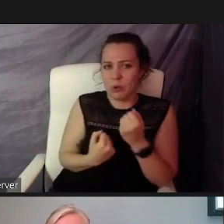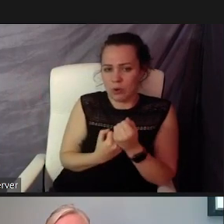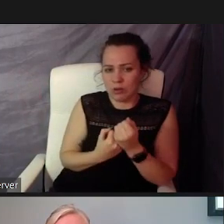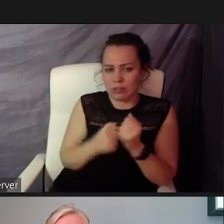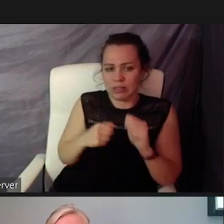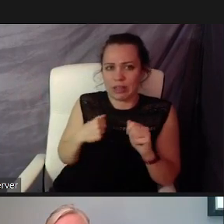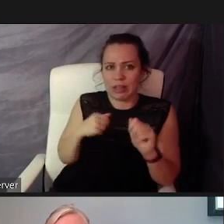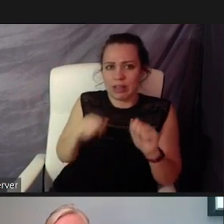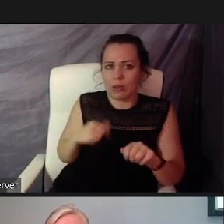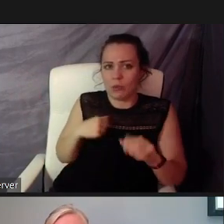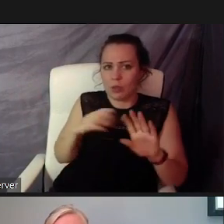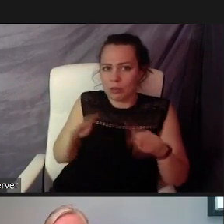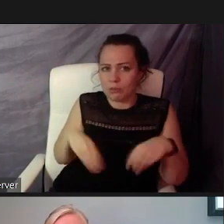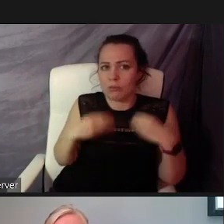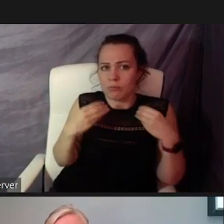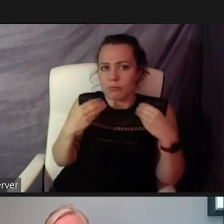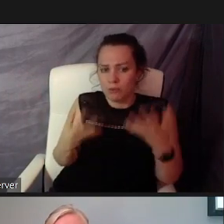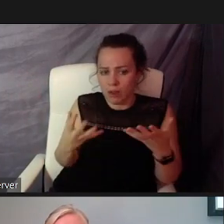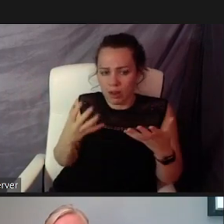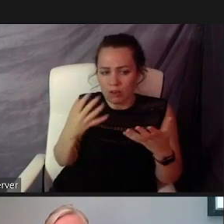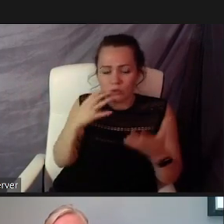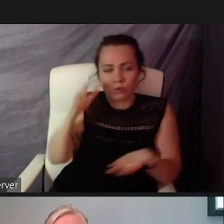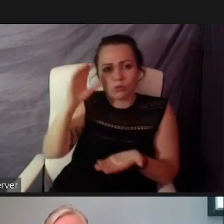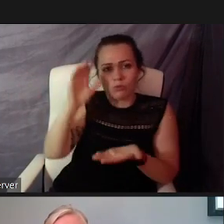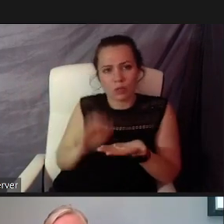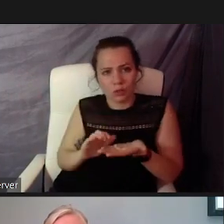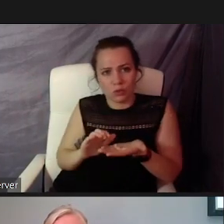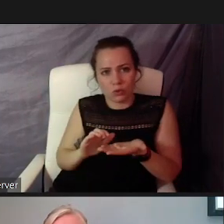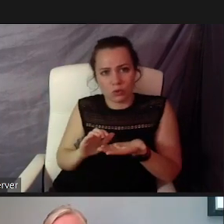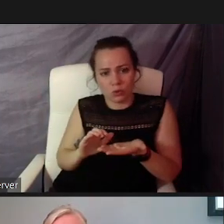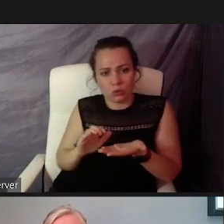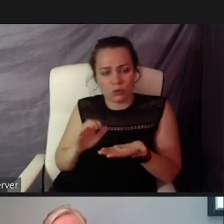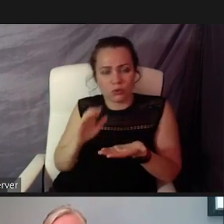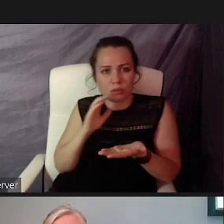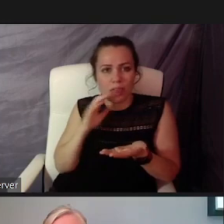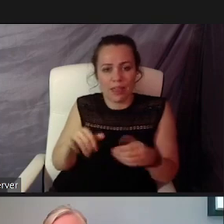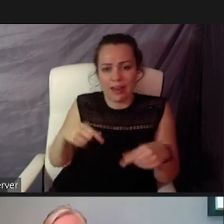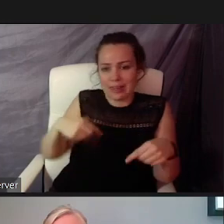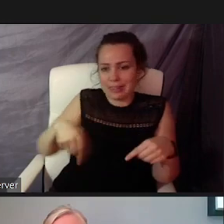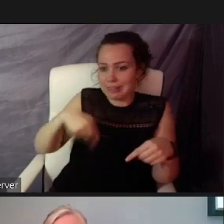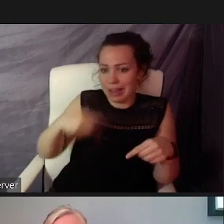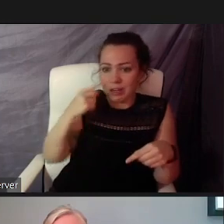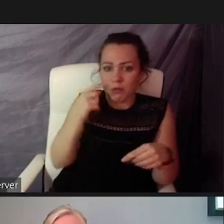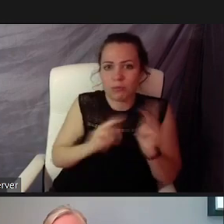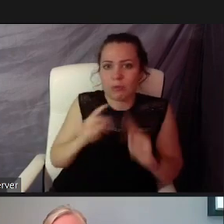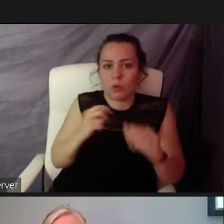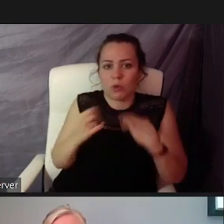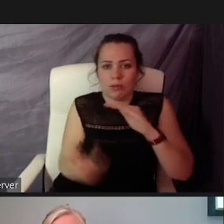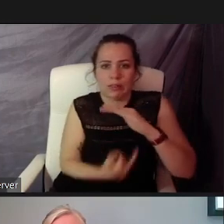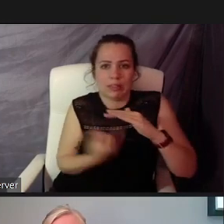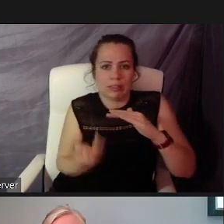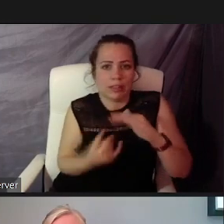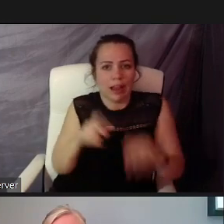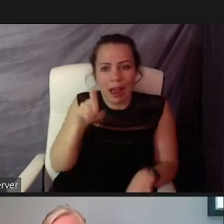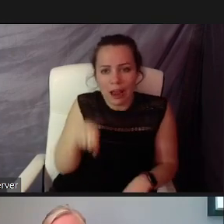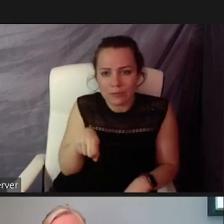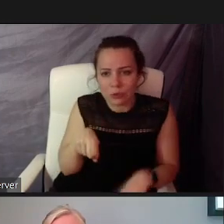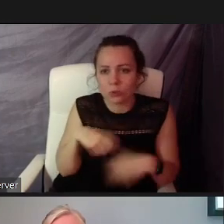the anxiety for people who are on quarantine? Yeah, really important